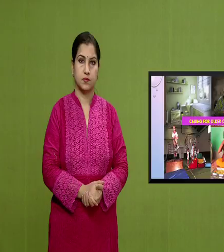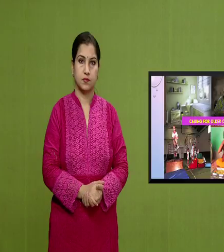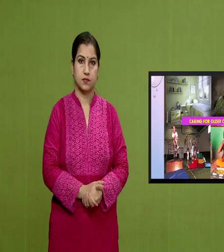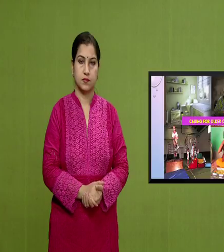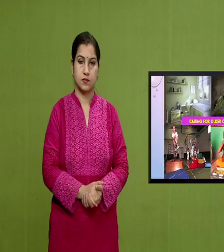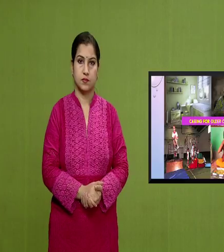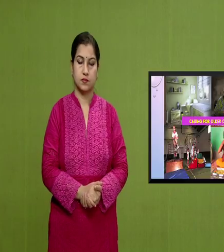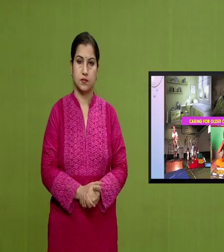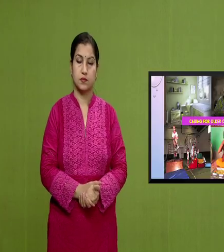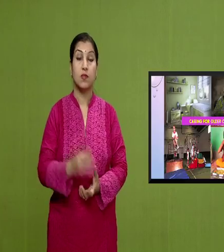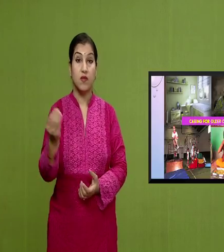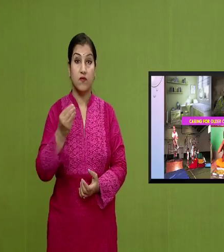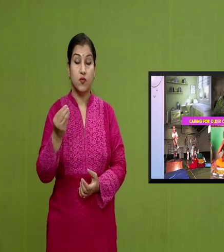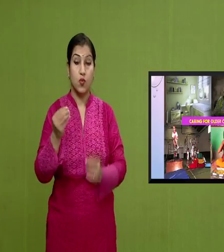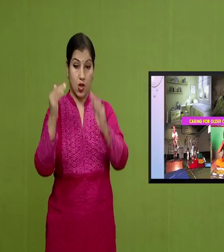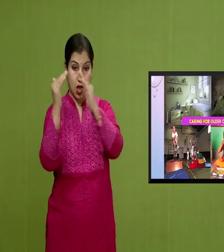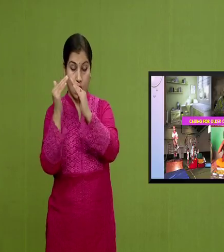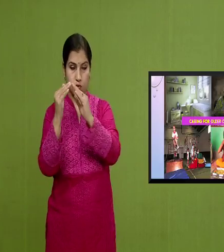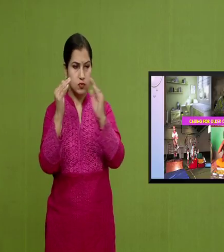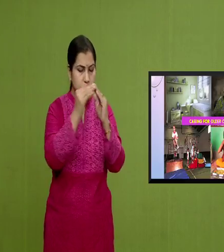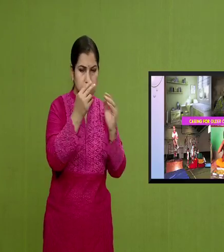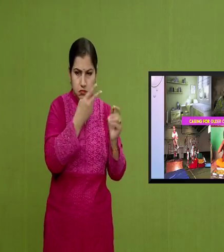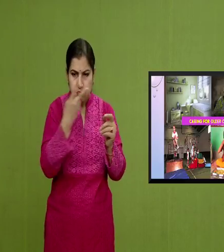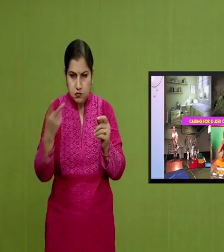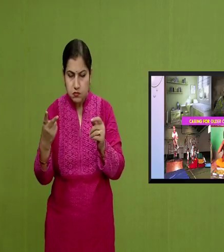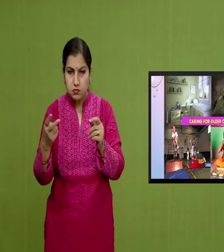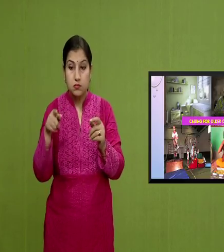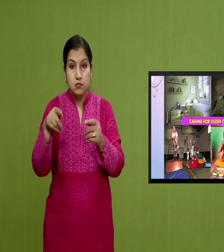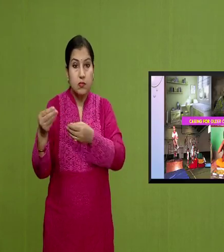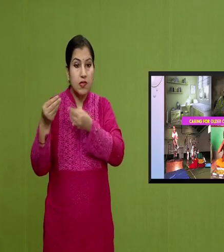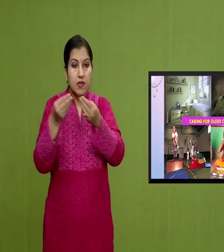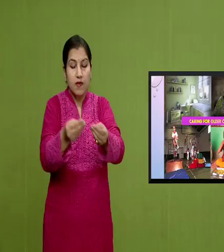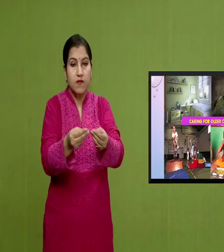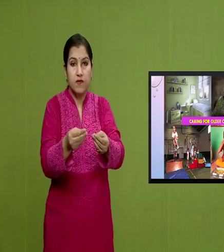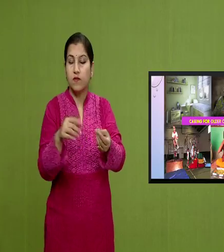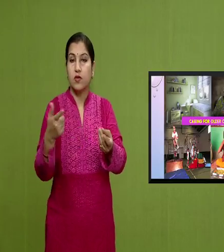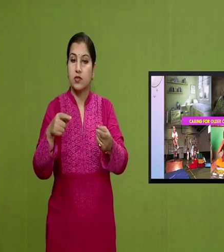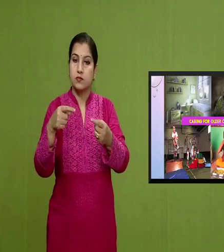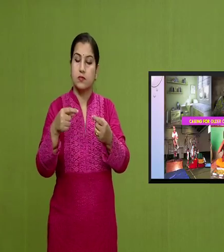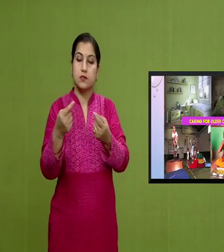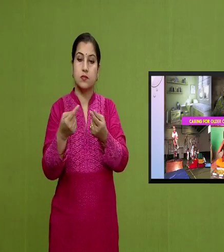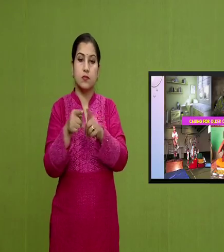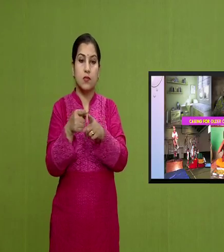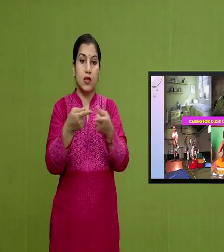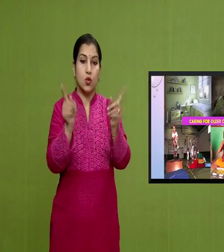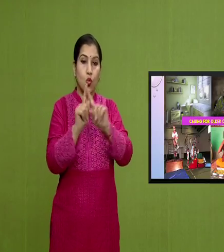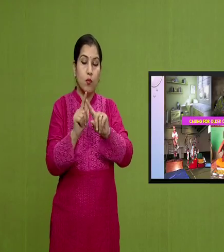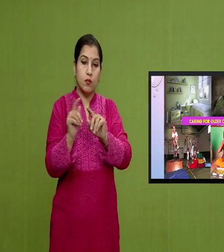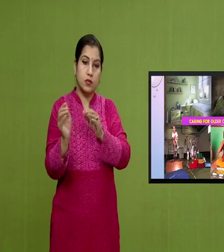In some house, they are provided separate space where they